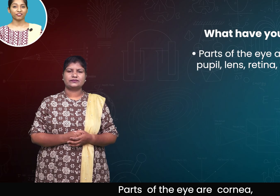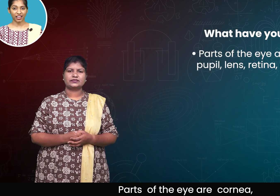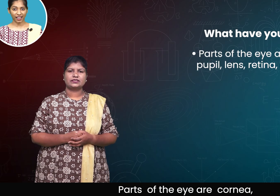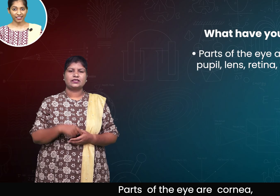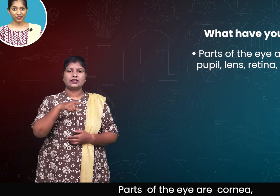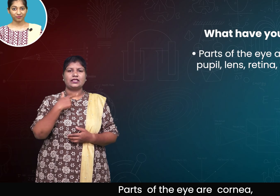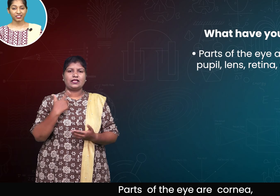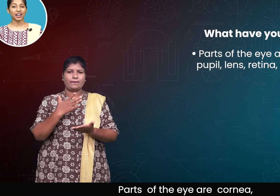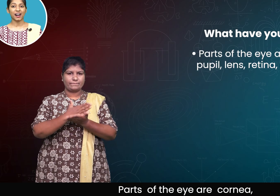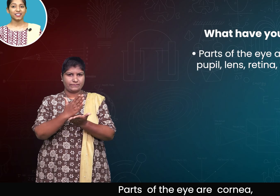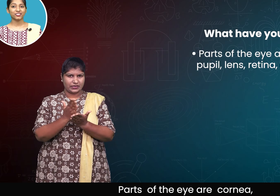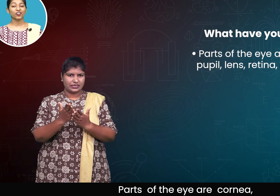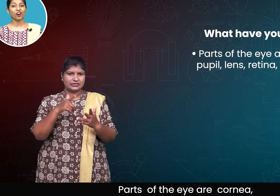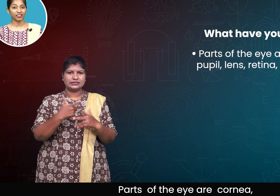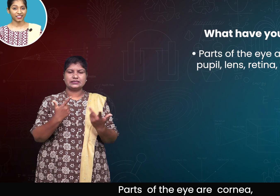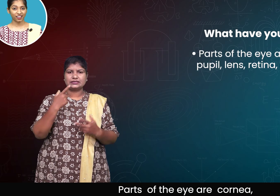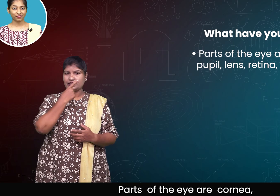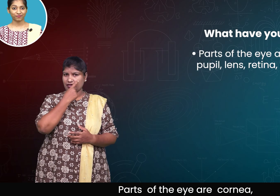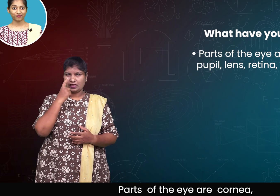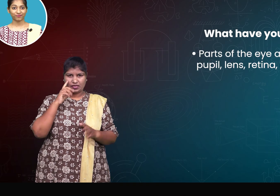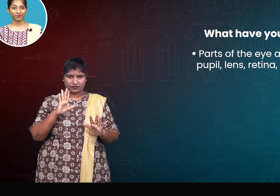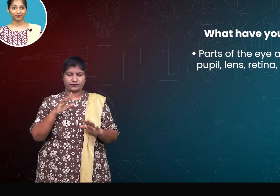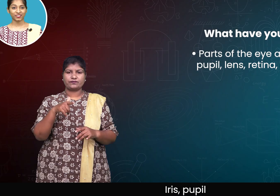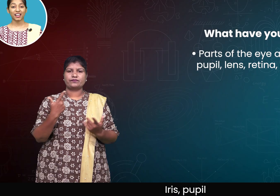Parts of the eye are cornea,